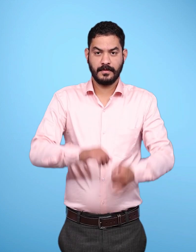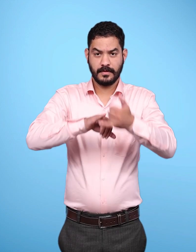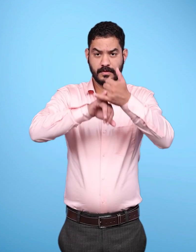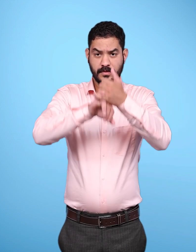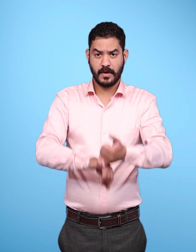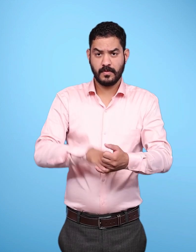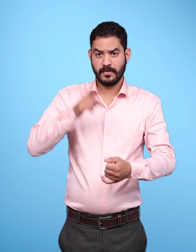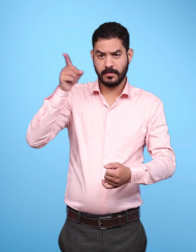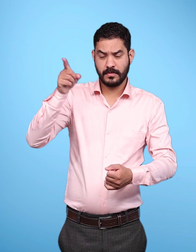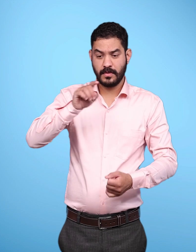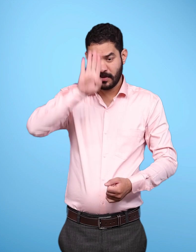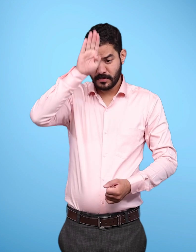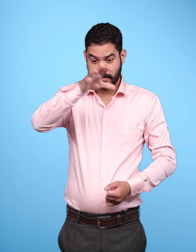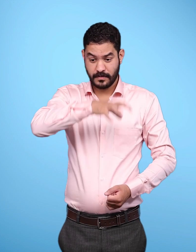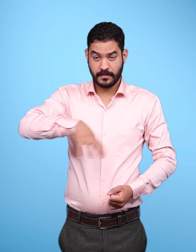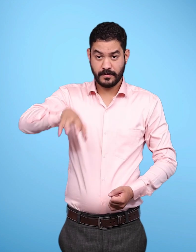Assemblies in the southern kingdoms.